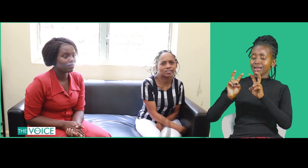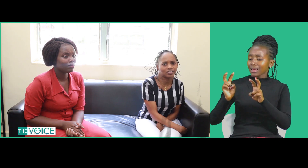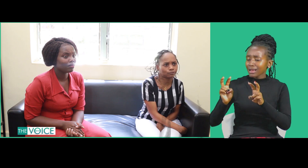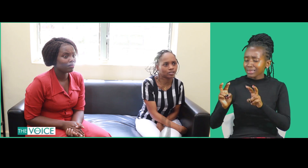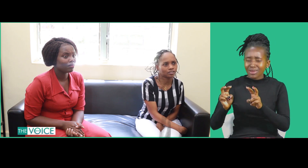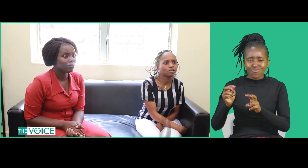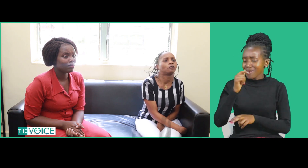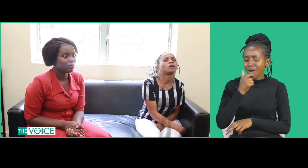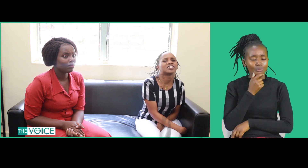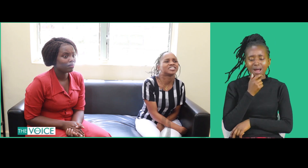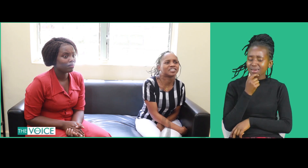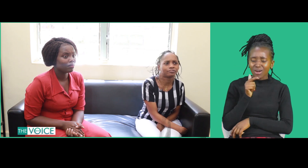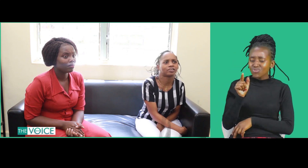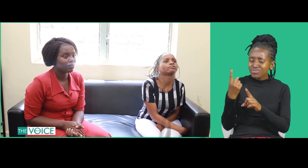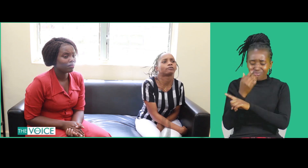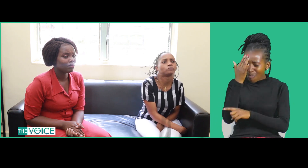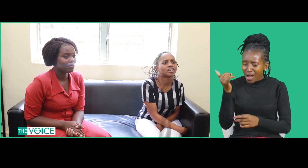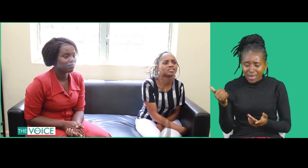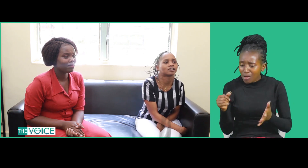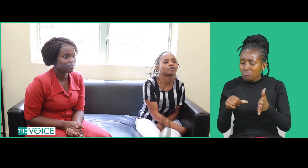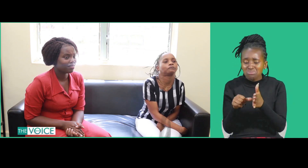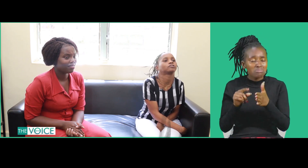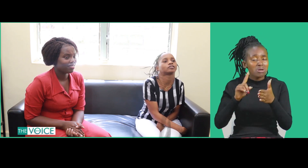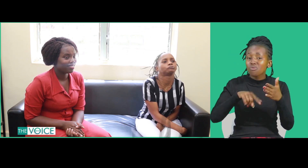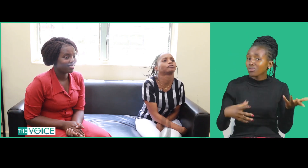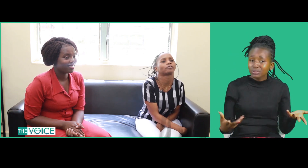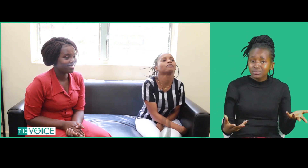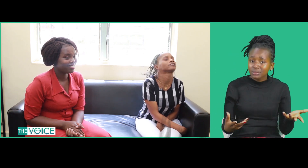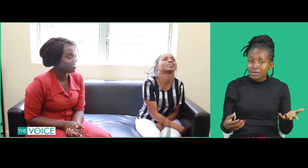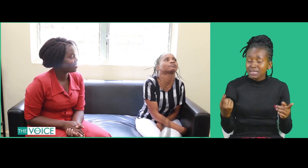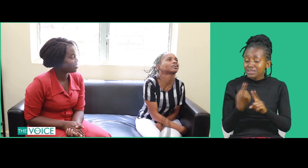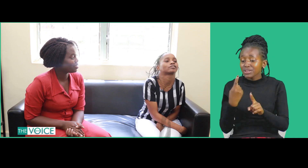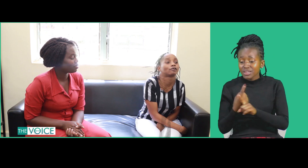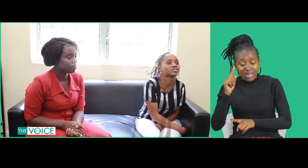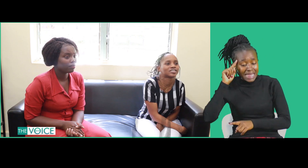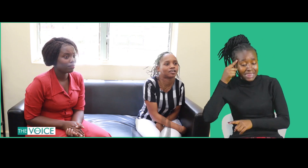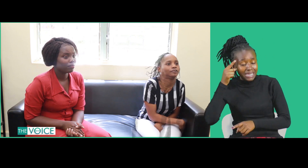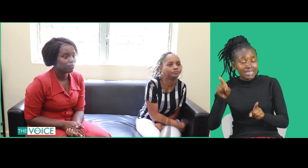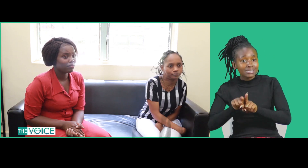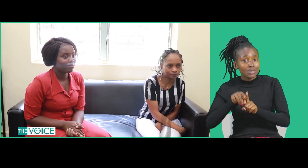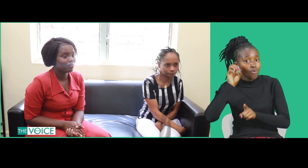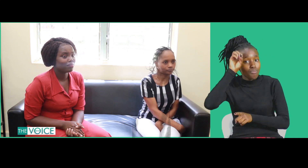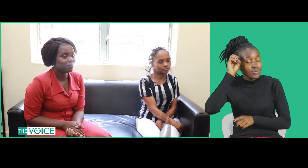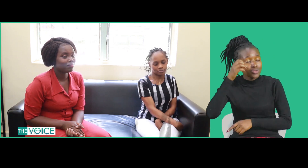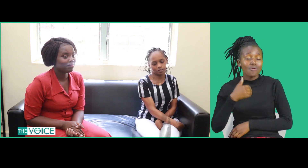oh, look at this one. Why is she different from us? People have different thoughts.